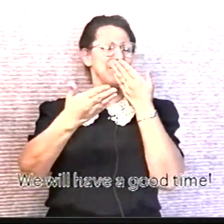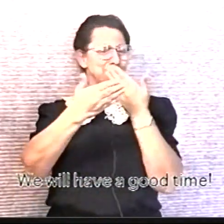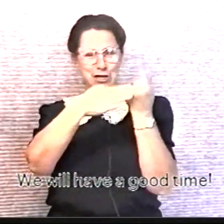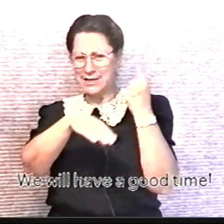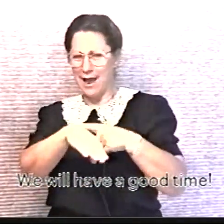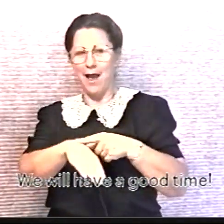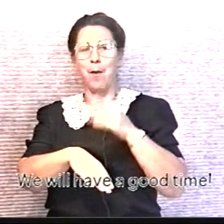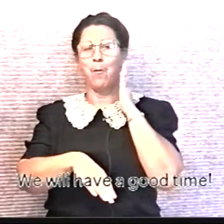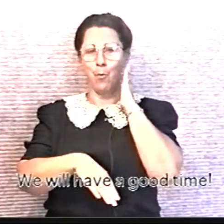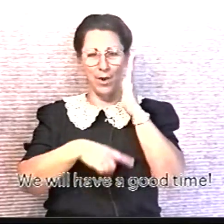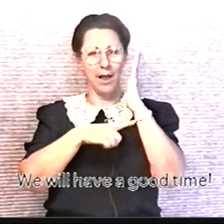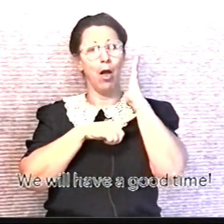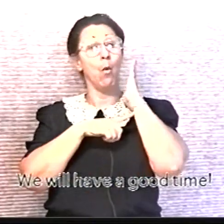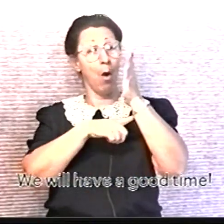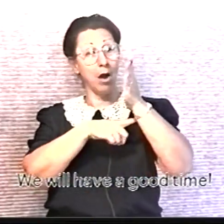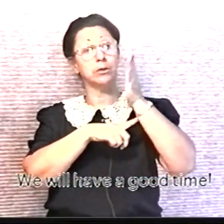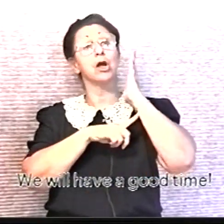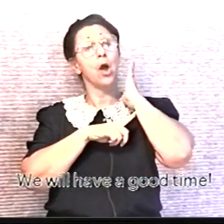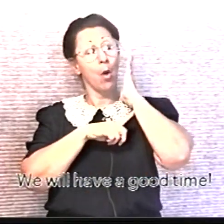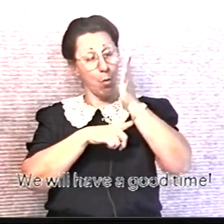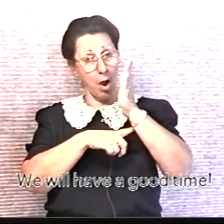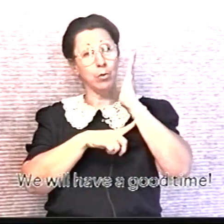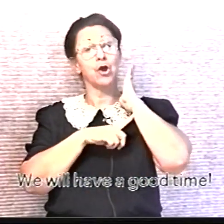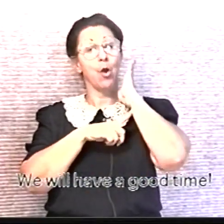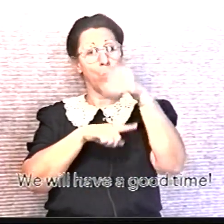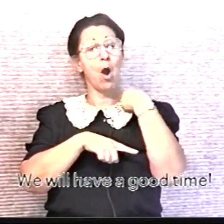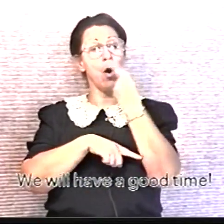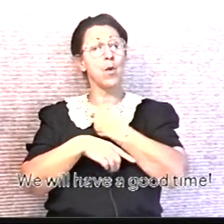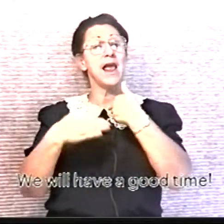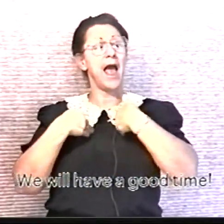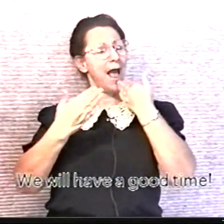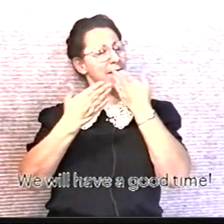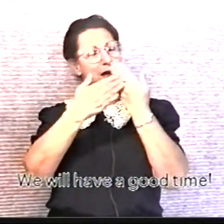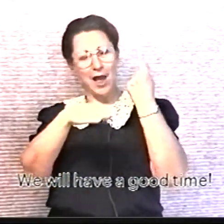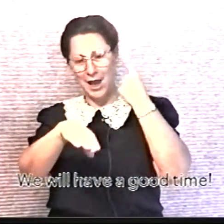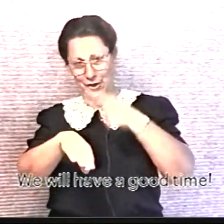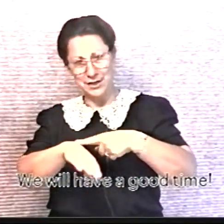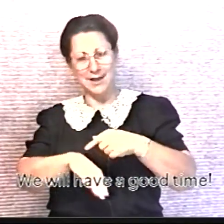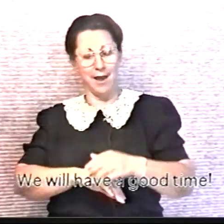good time. Will. Won't. Won't. Won't we have a good time?